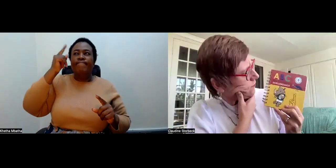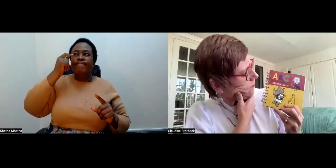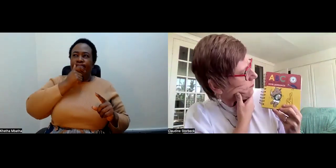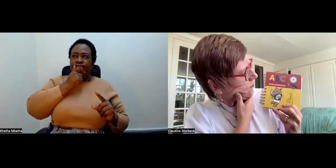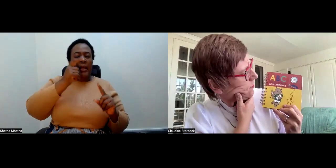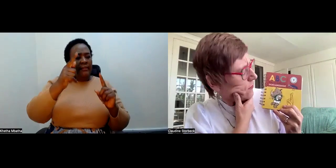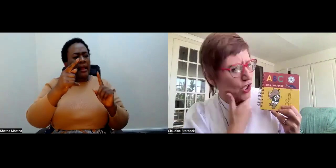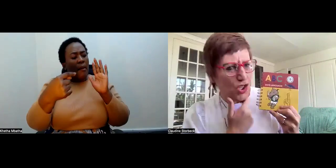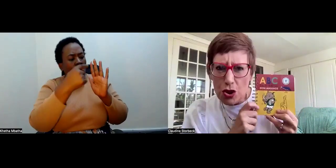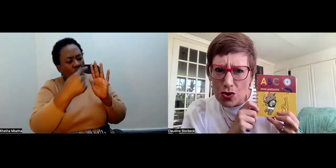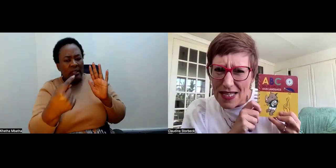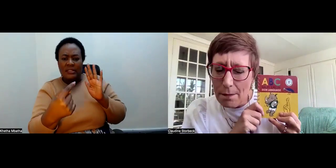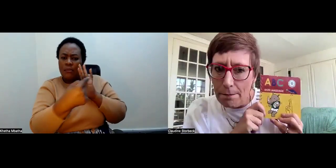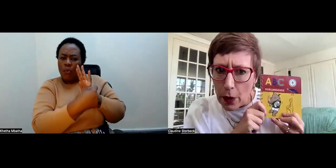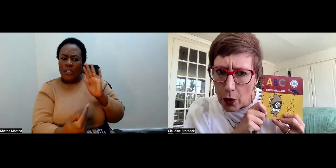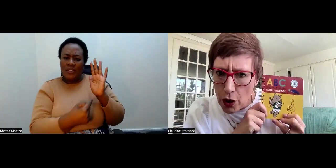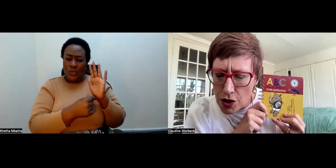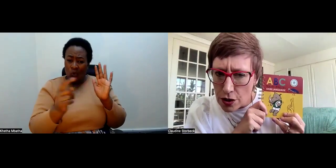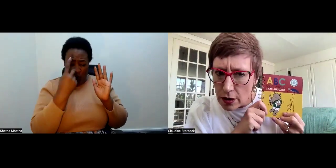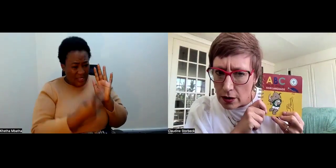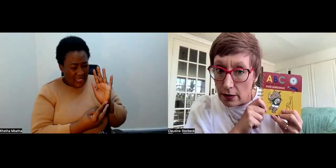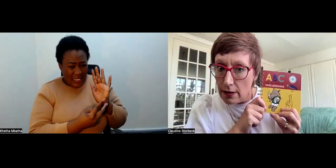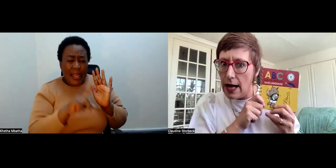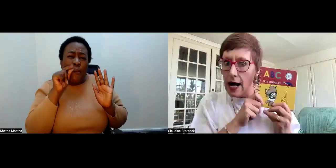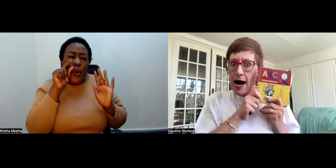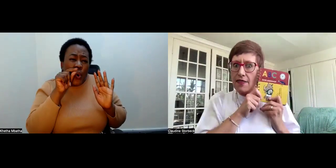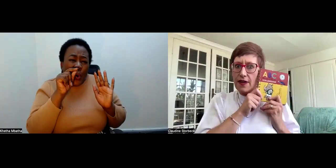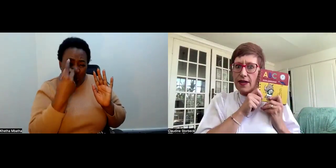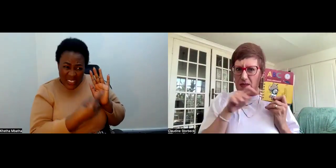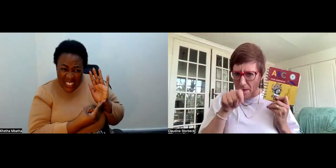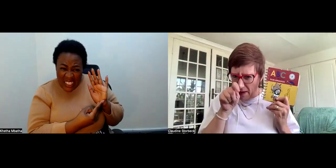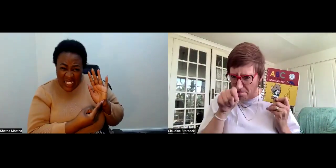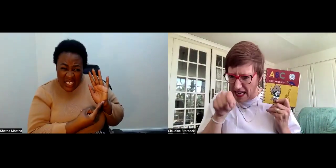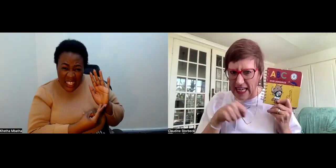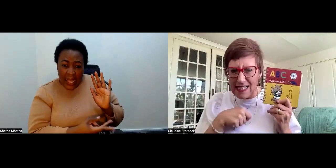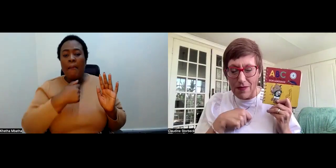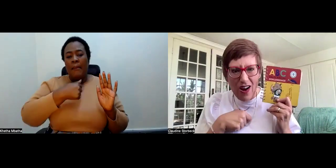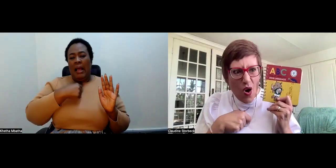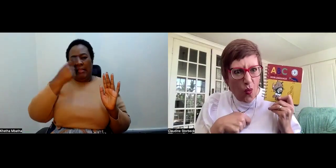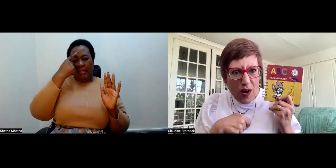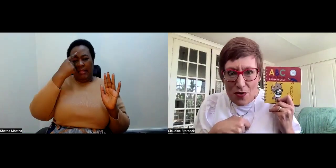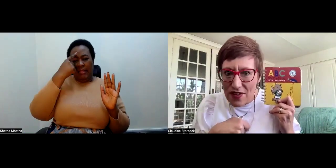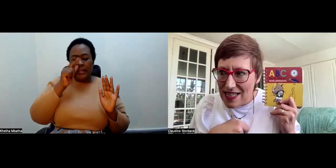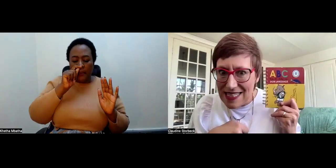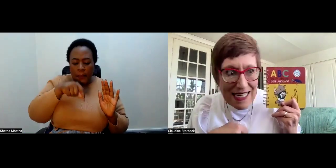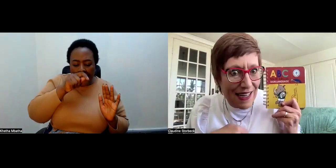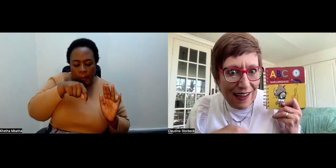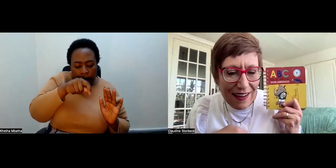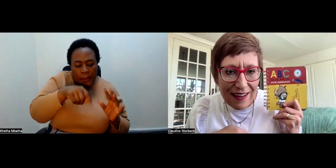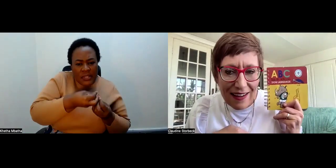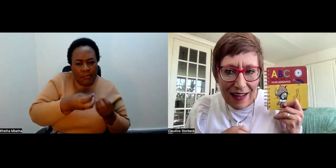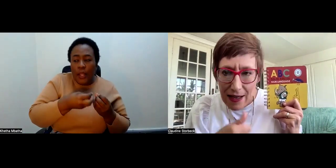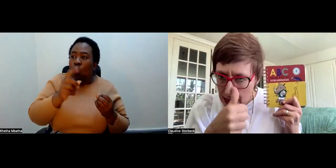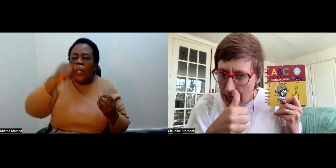Do you see a bird? I think he's pecking at something. What do you think he's